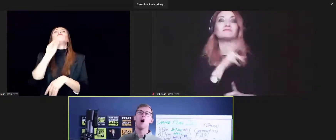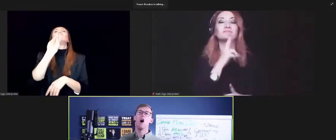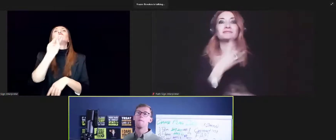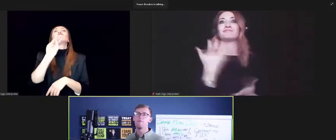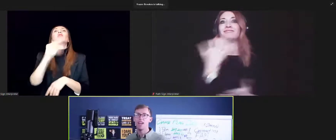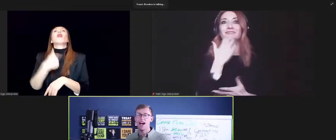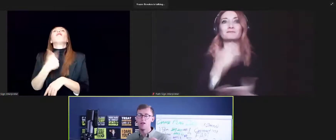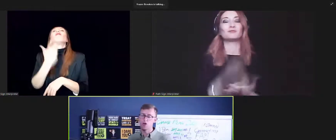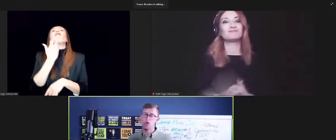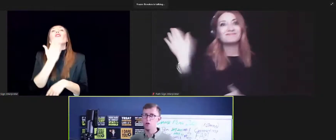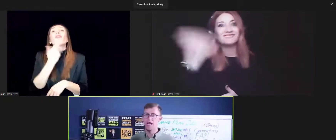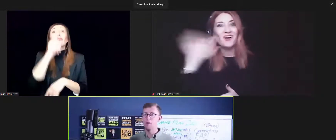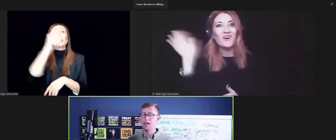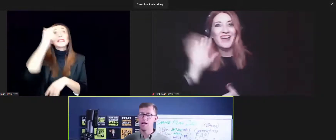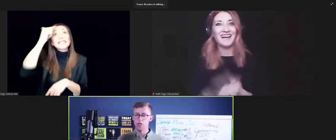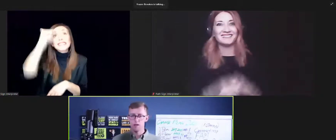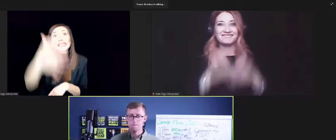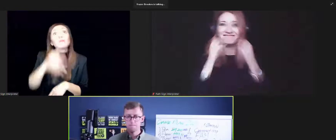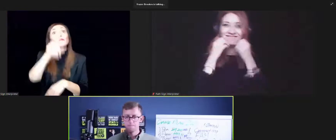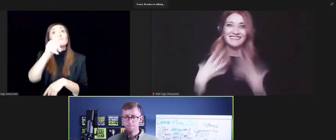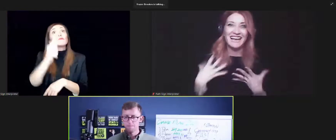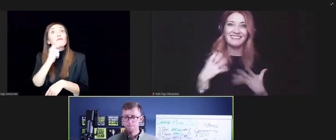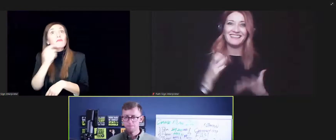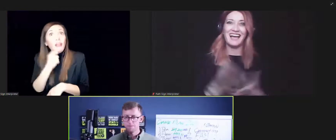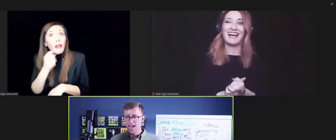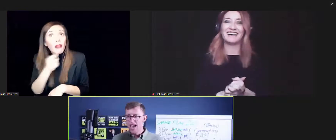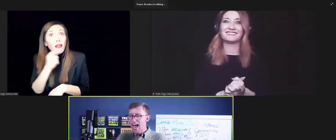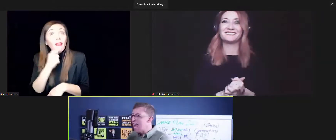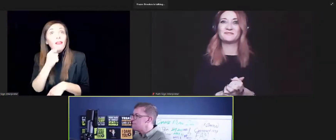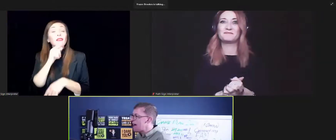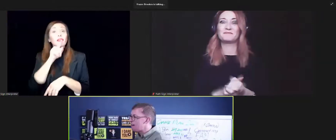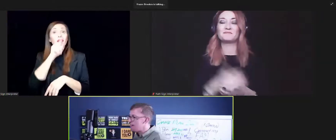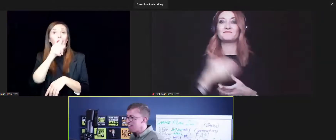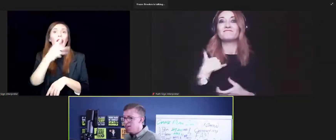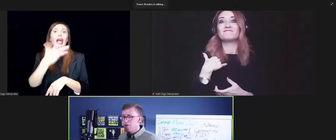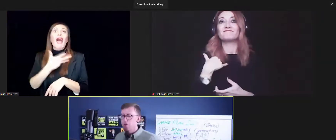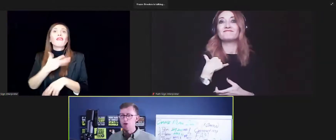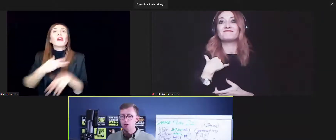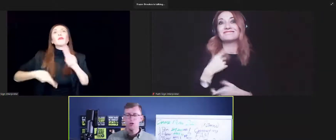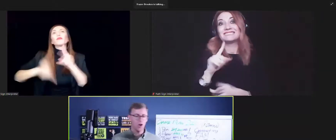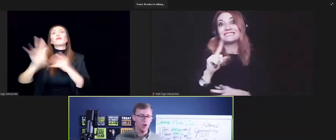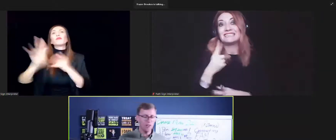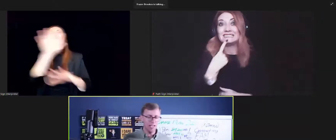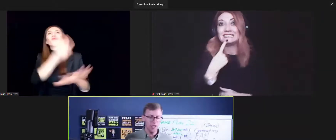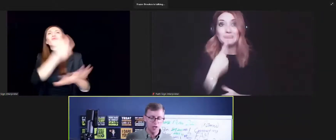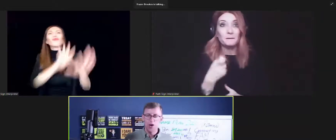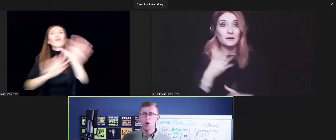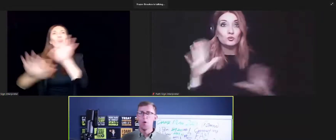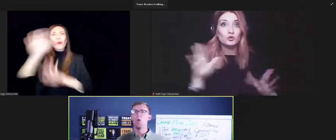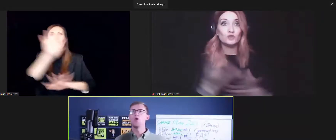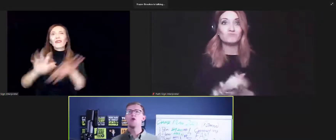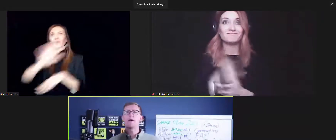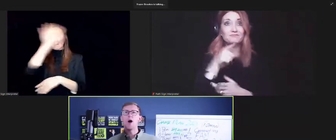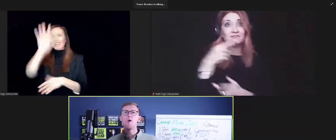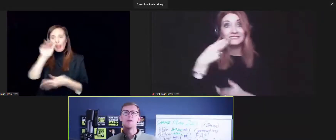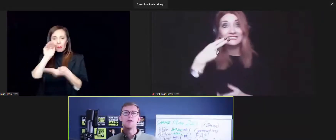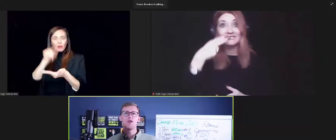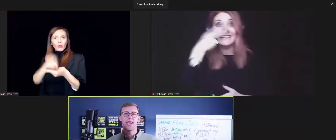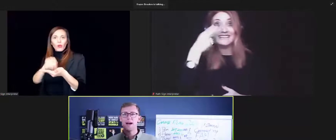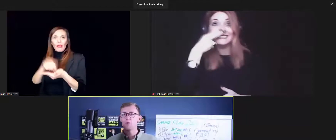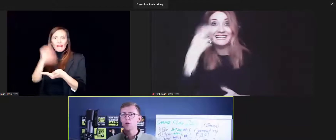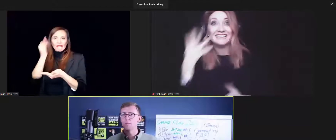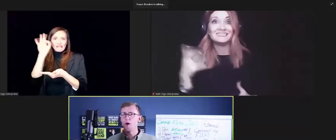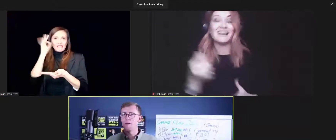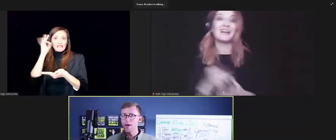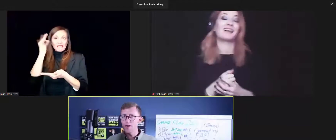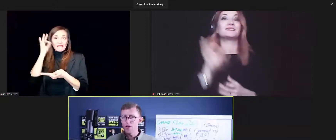if not, I just thought I would ask. Hey, Mary, just curious, would you be open to checking